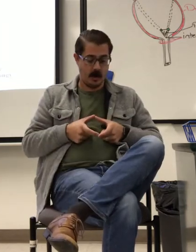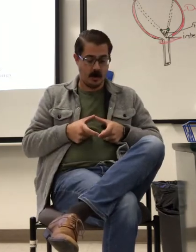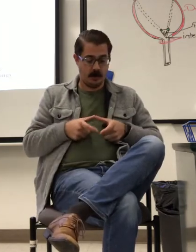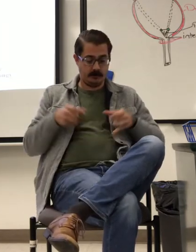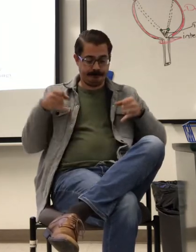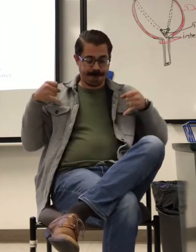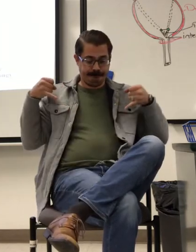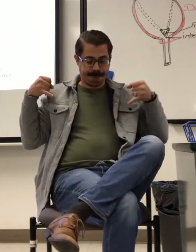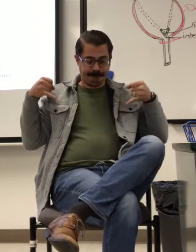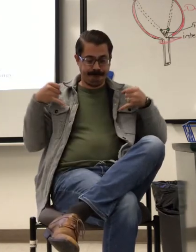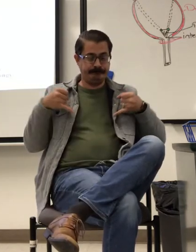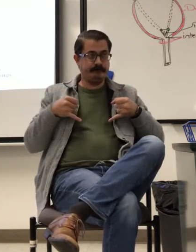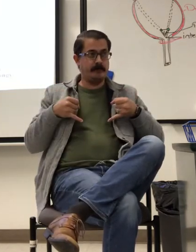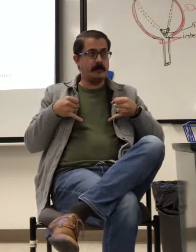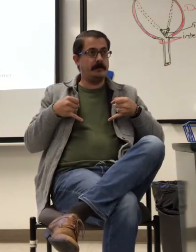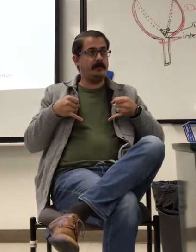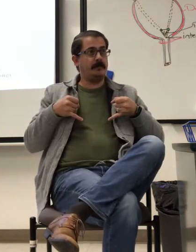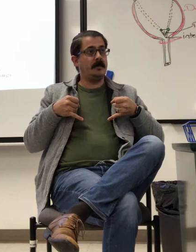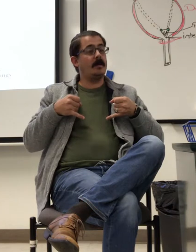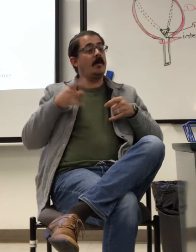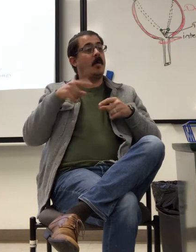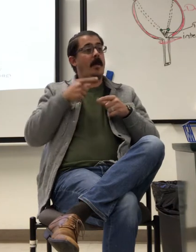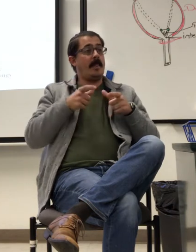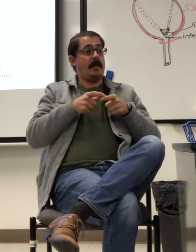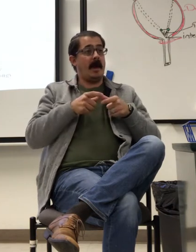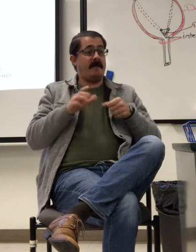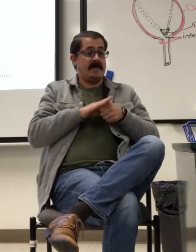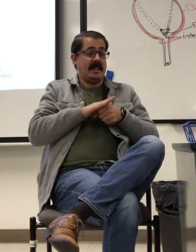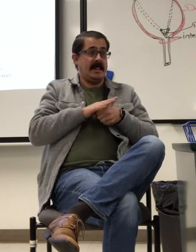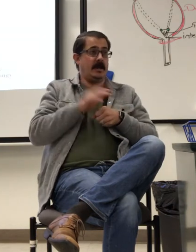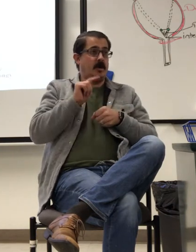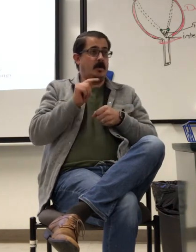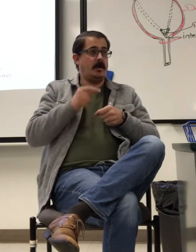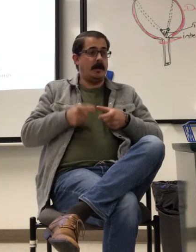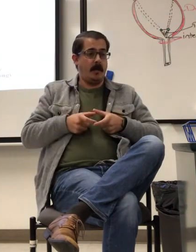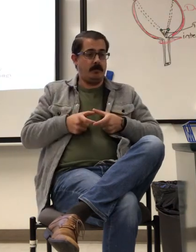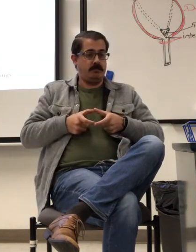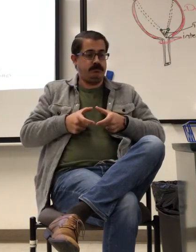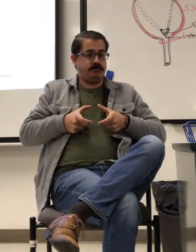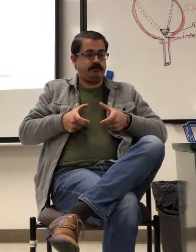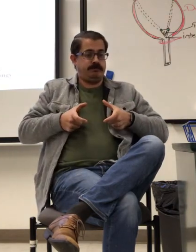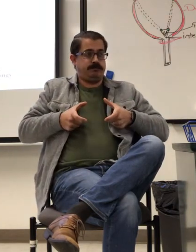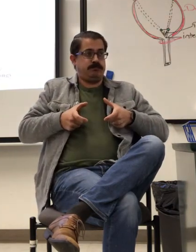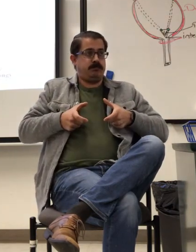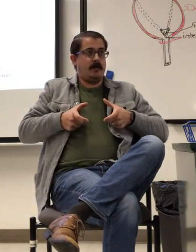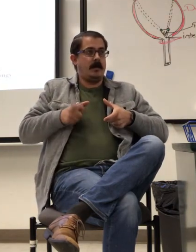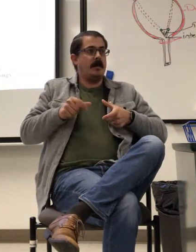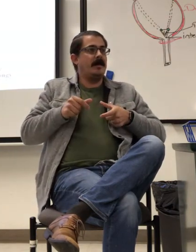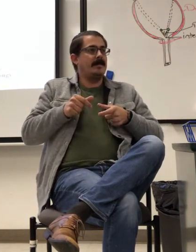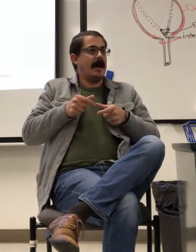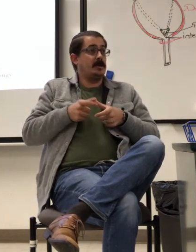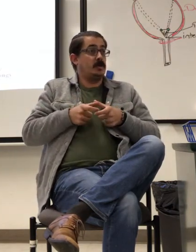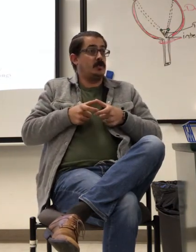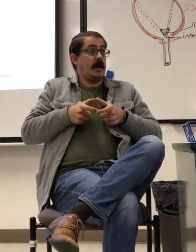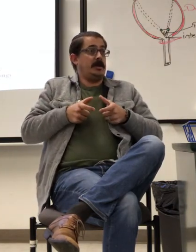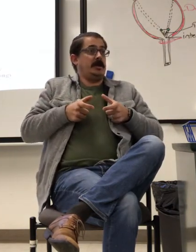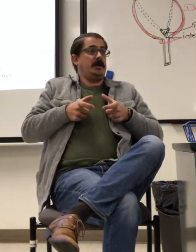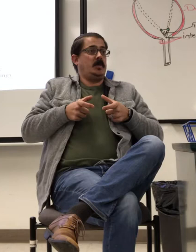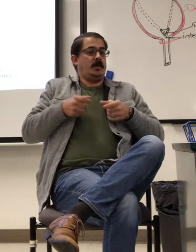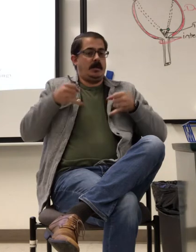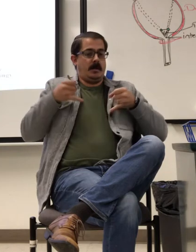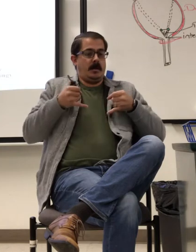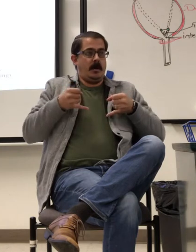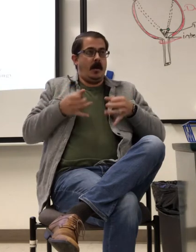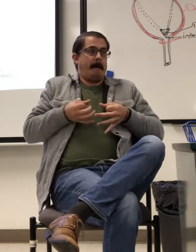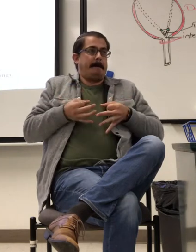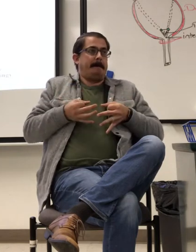So that when the bladder fills with urine, the bladder wall will stretch, and the stretching will pinch off those orifices so